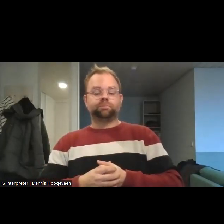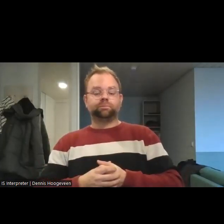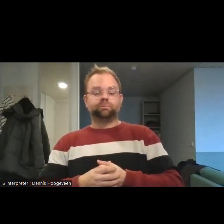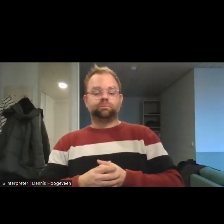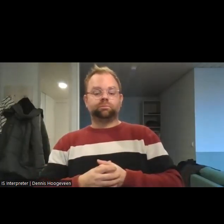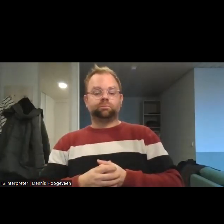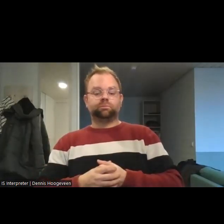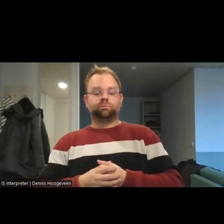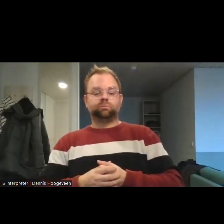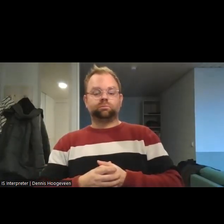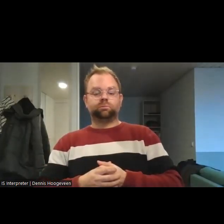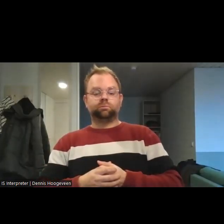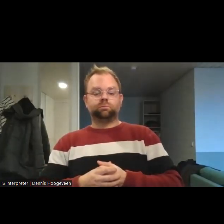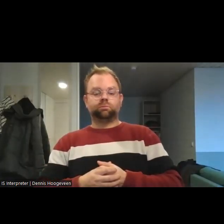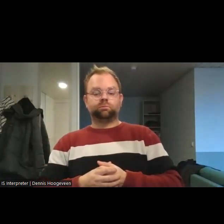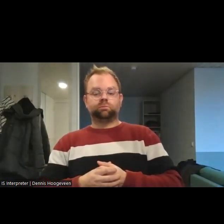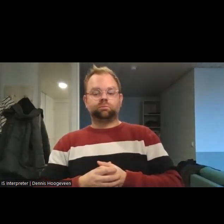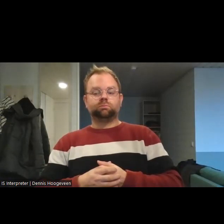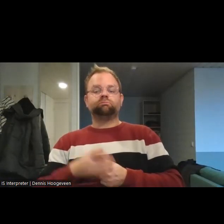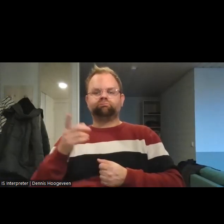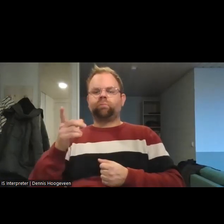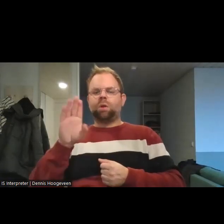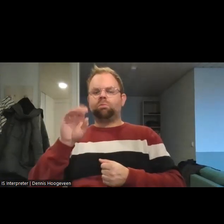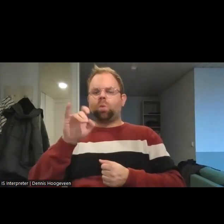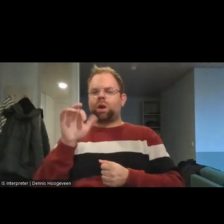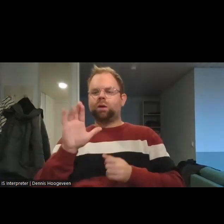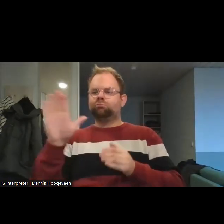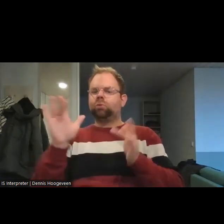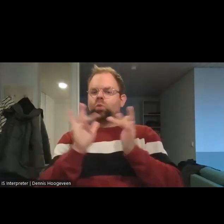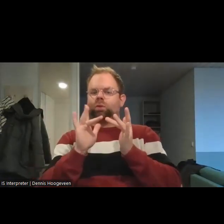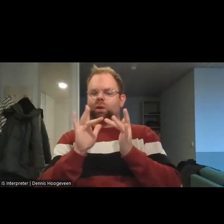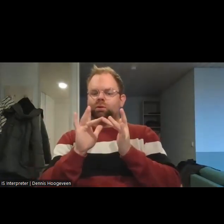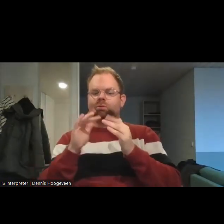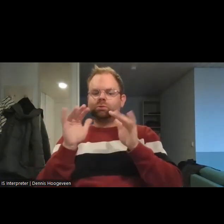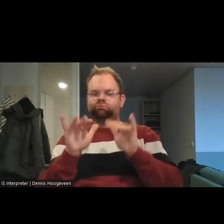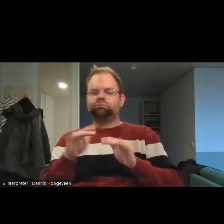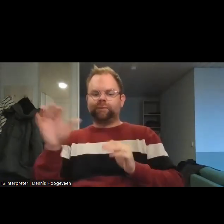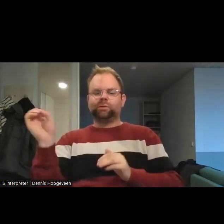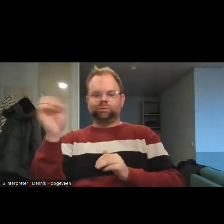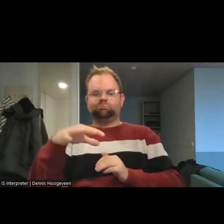can include him. And this is just for information as well. There is